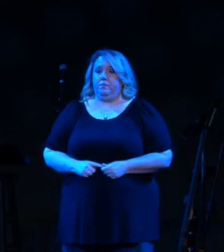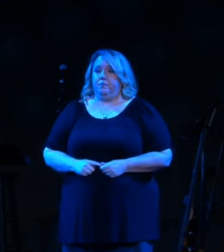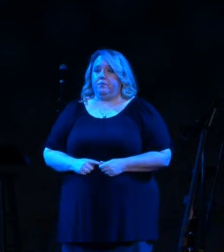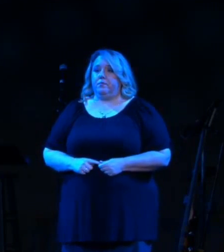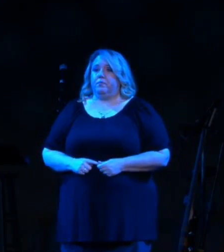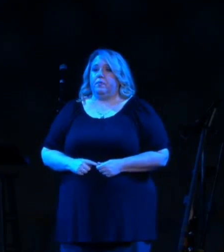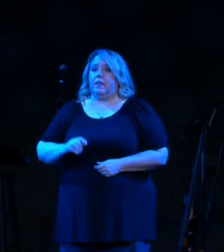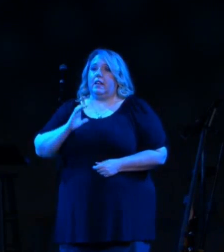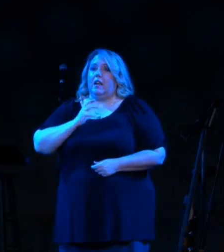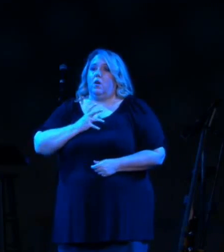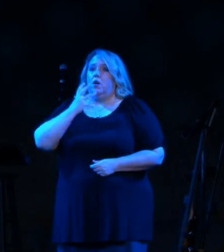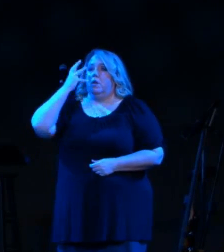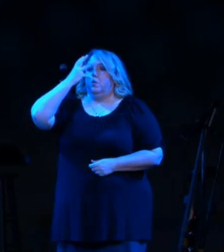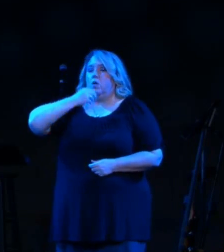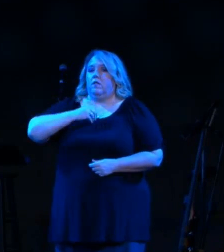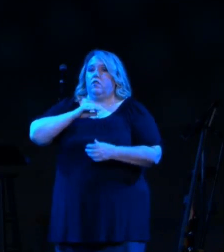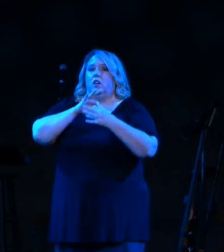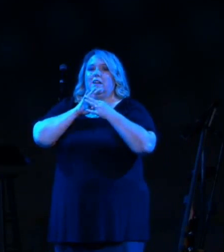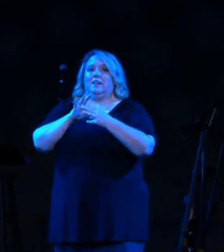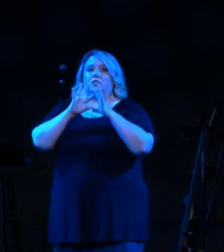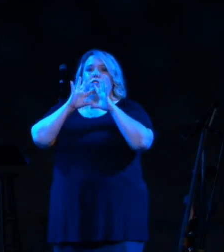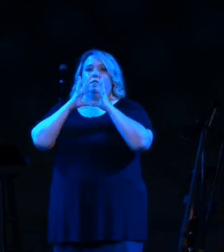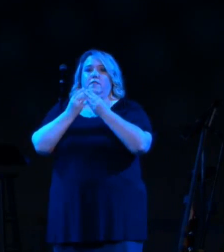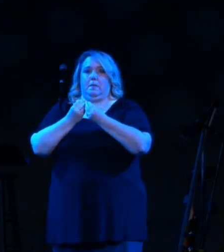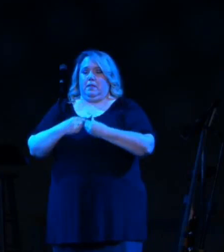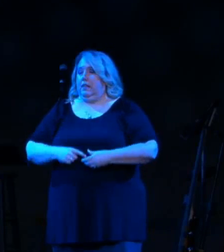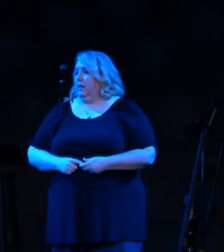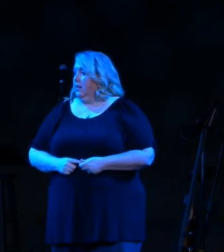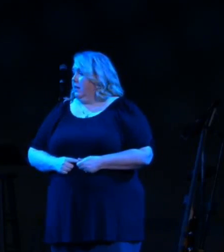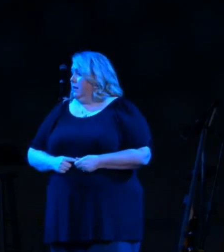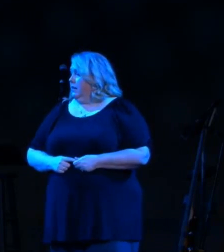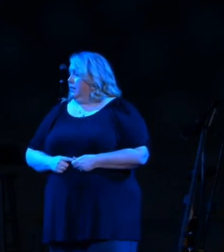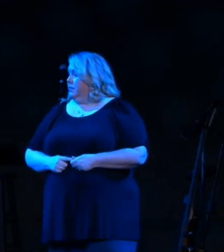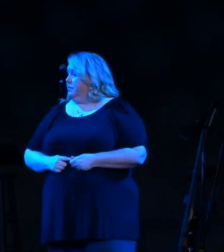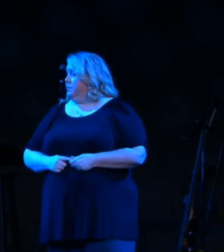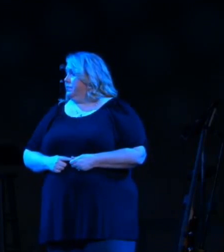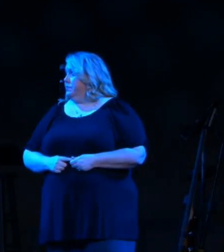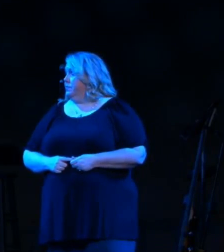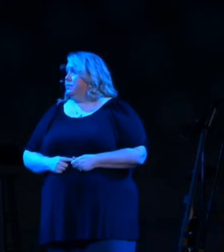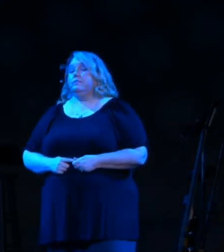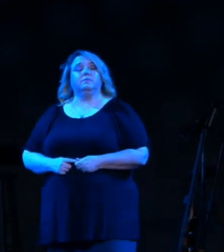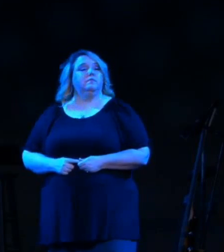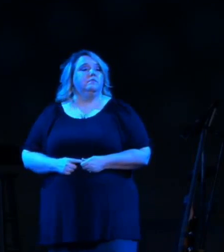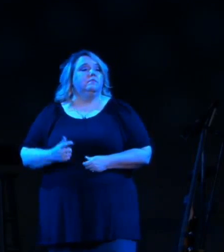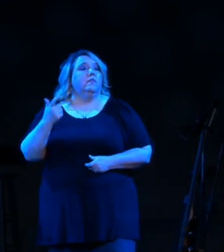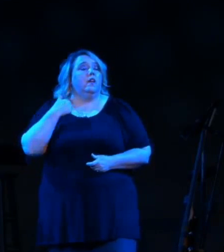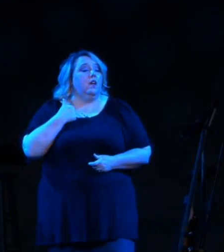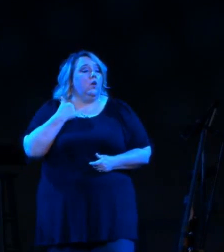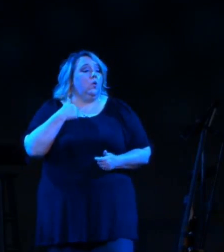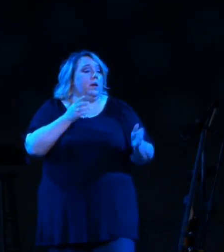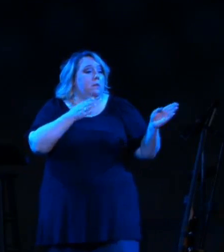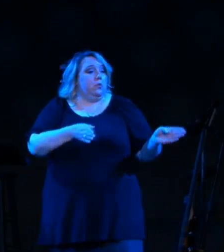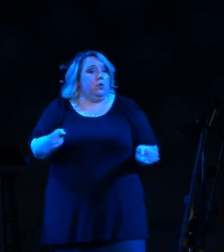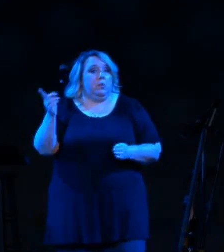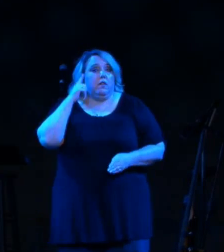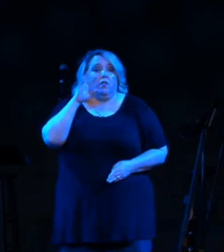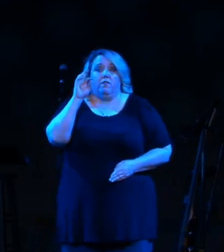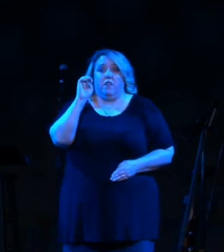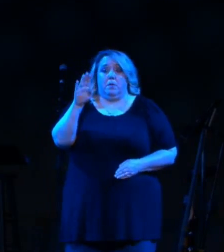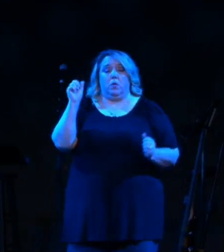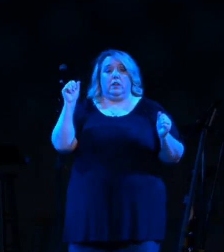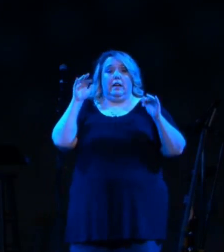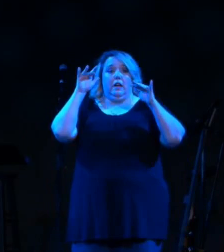our beautiful connectional family. Of all the plans before us as we prepare for February